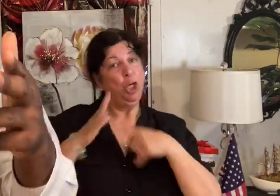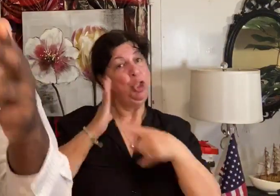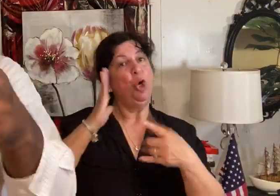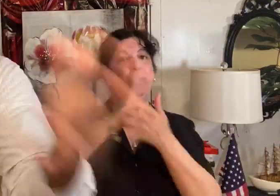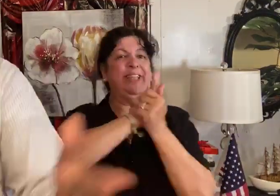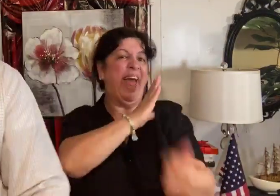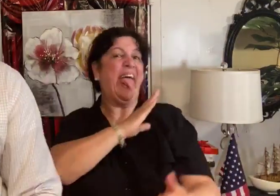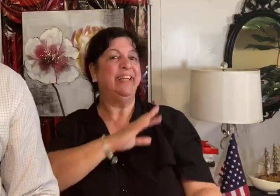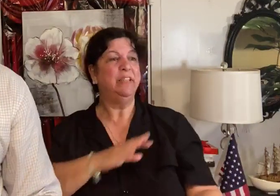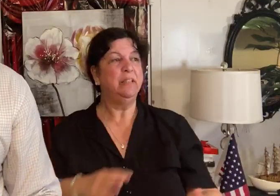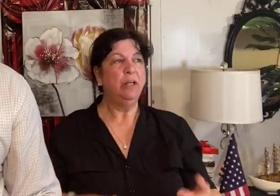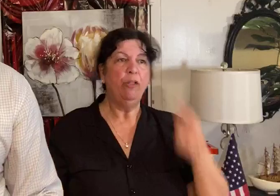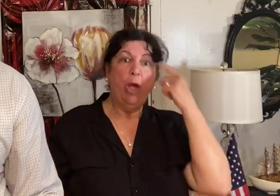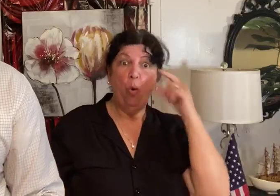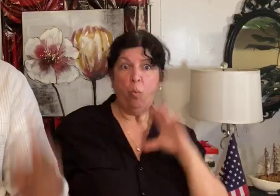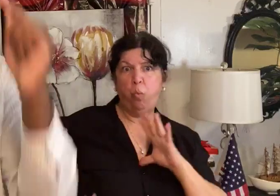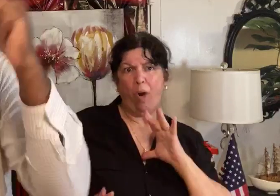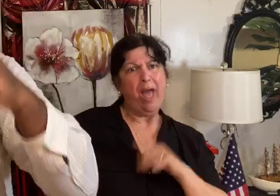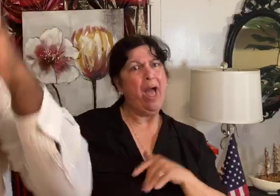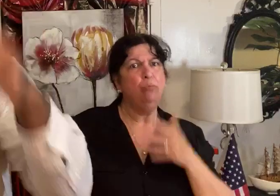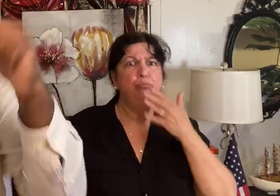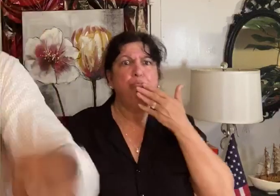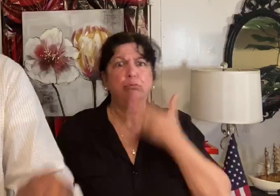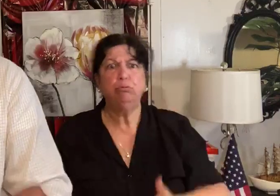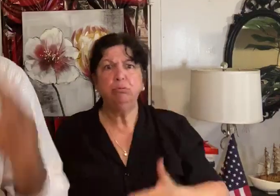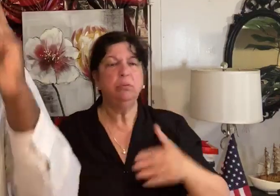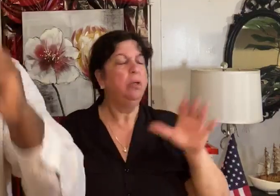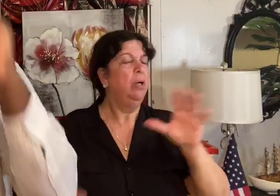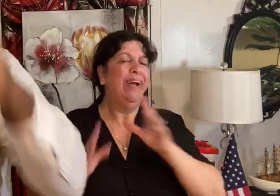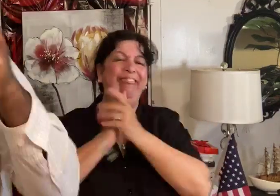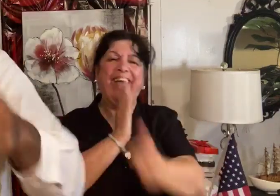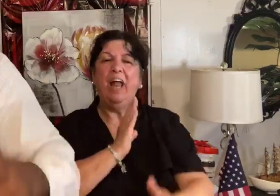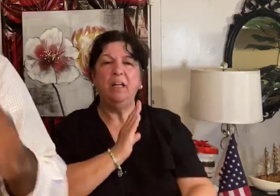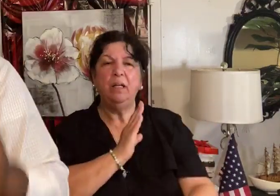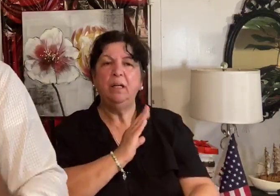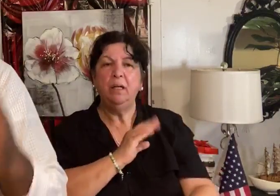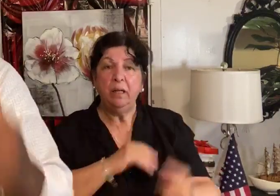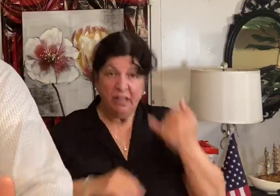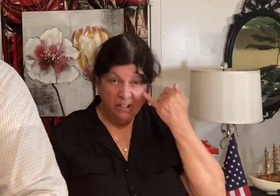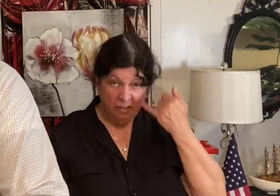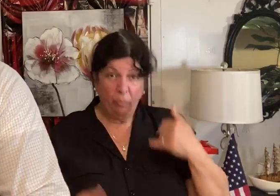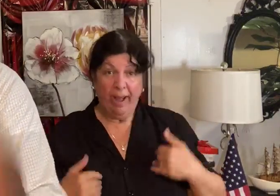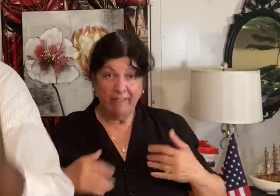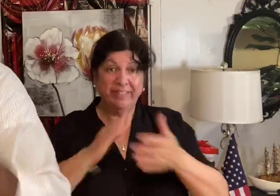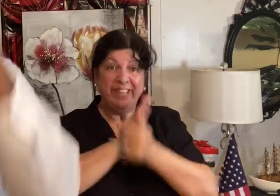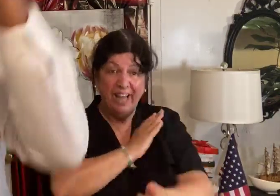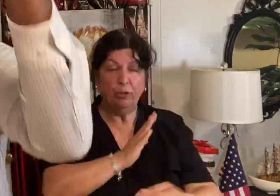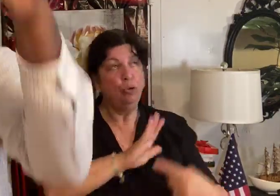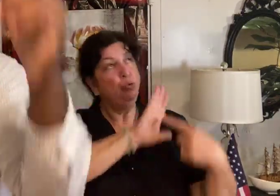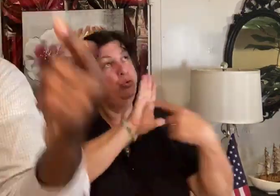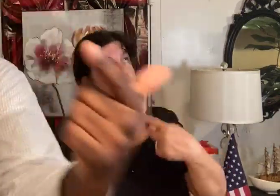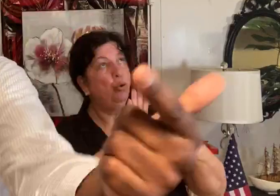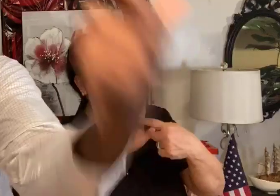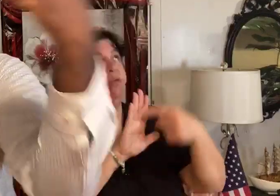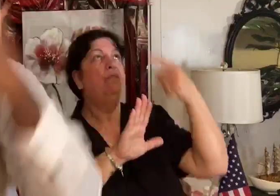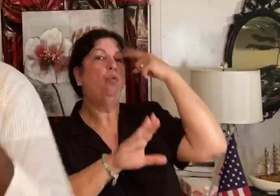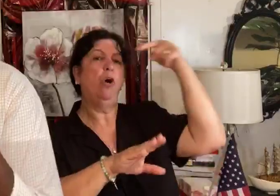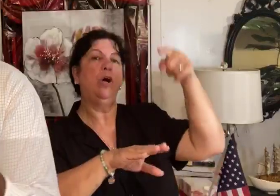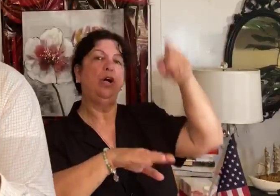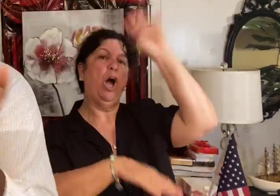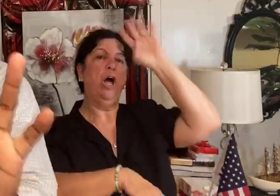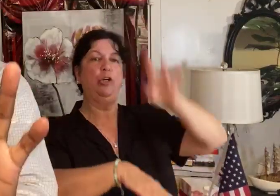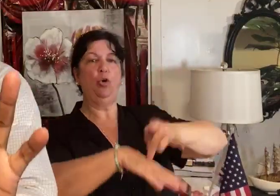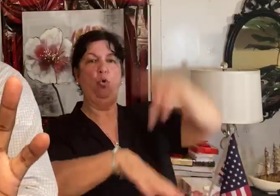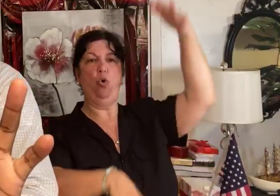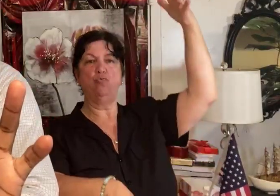so that you could think there's something special. If we have talent, it's so that we could show that talent to give God glory, not bring